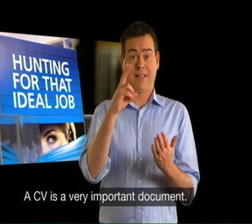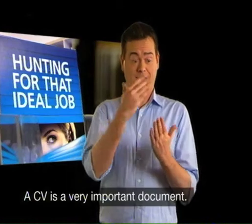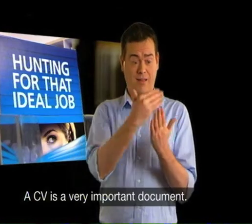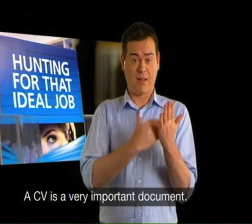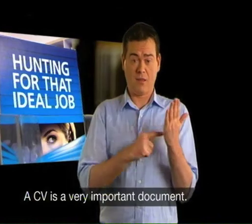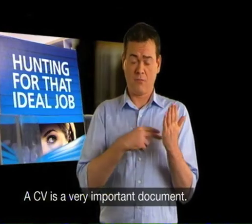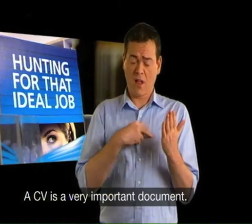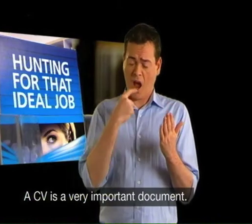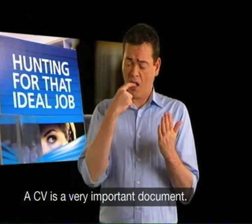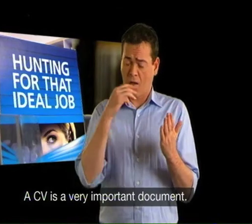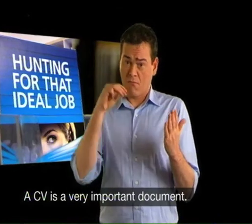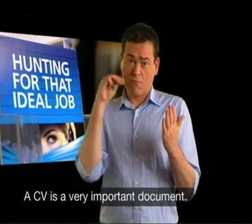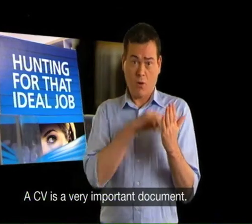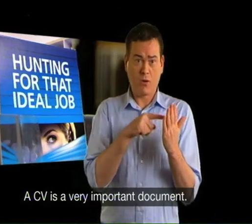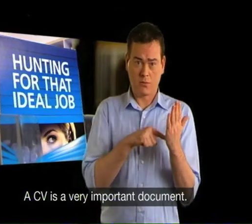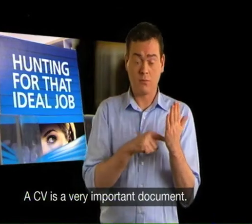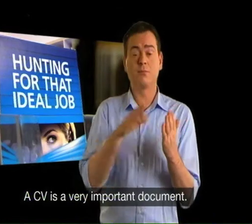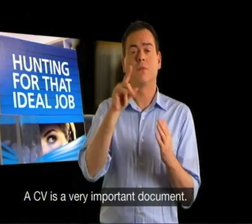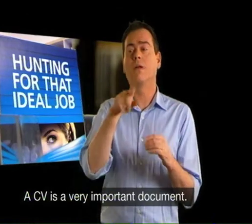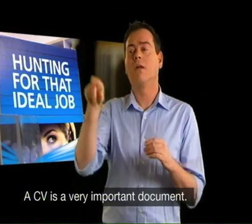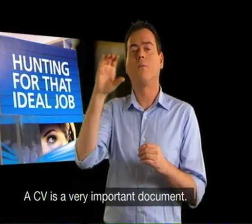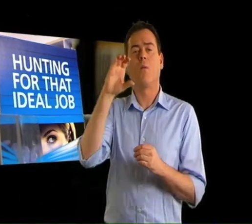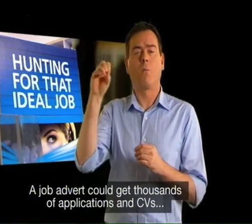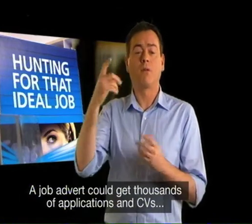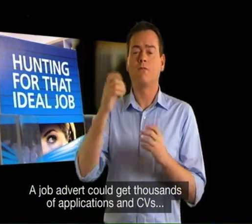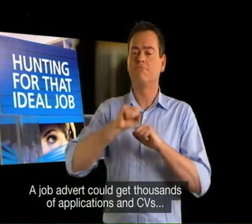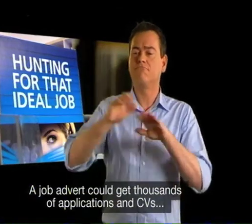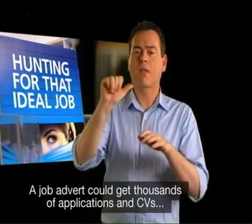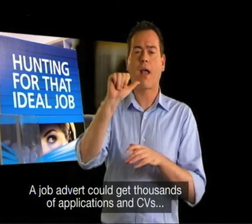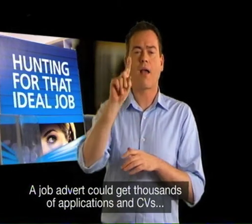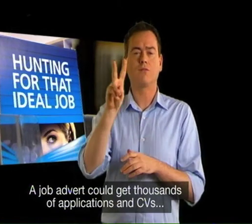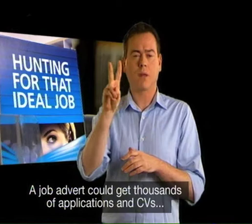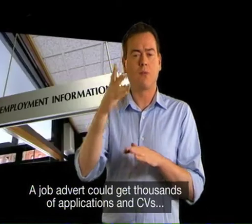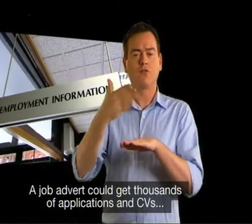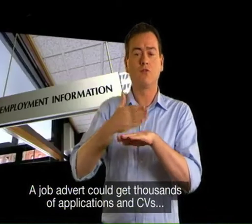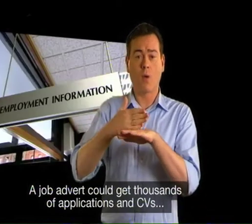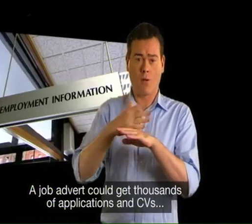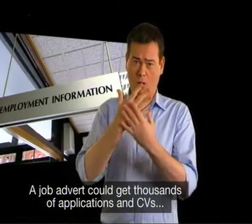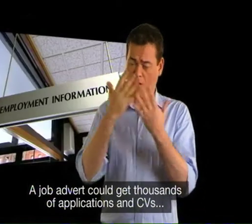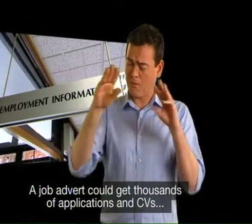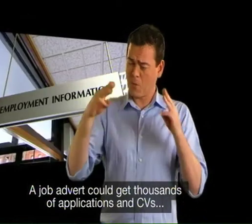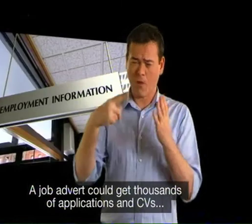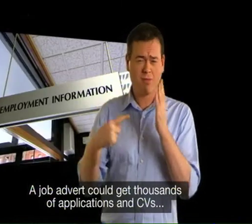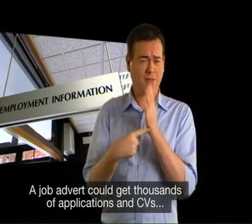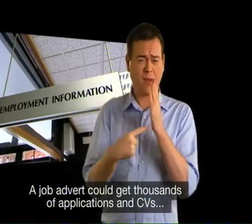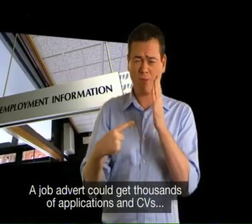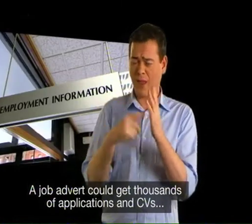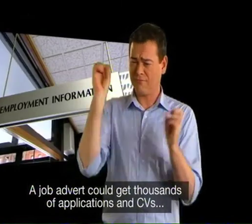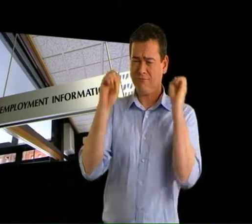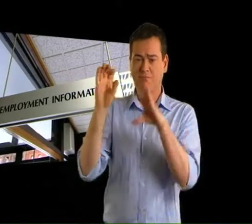A CV is a very important document. A job advert could get thousands of applications and CVs, and